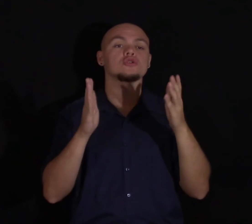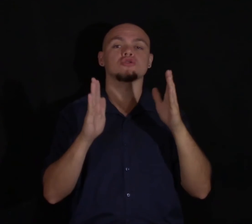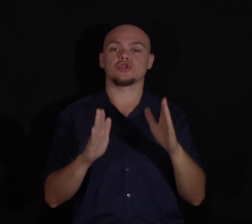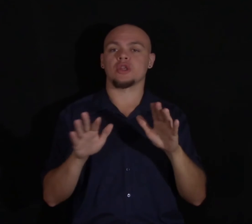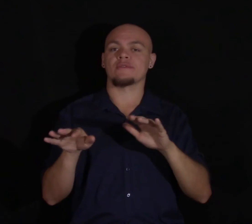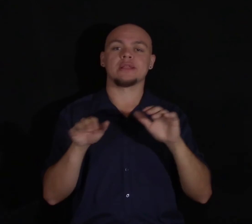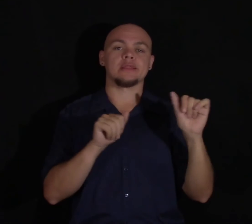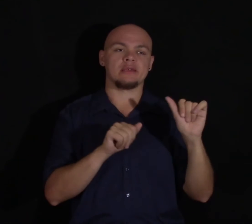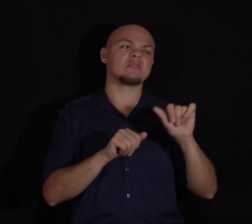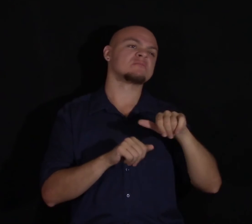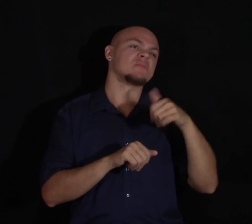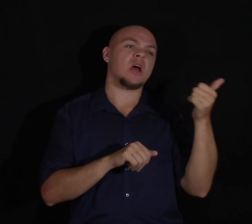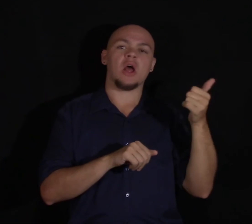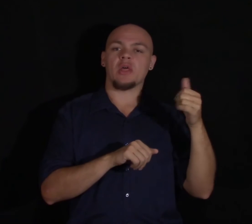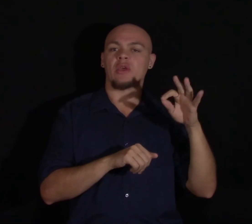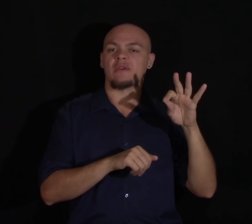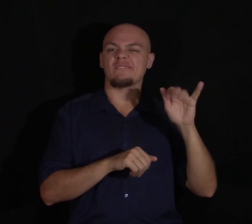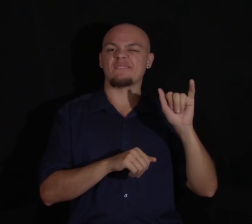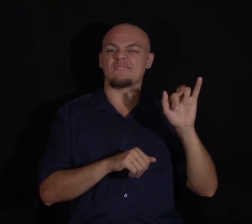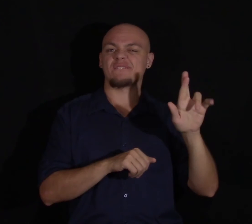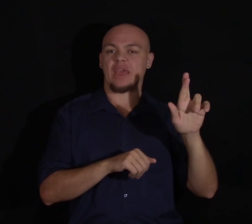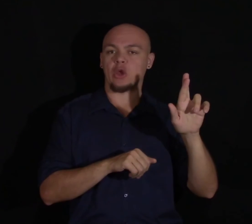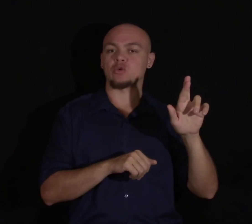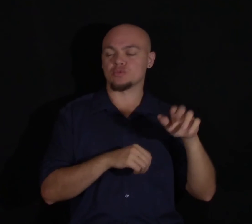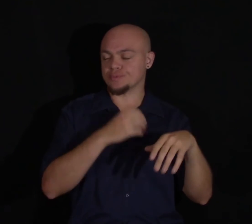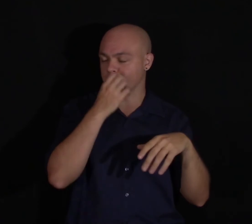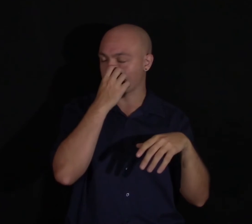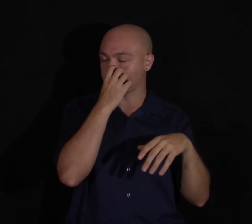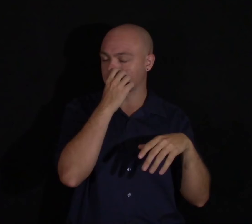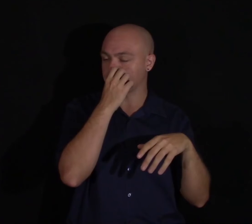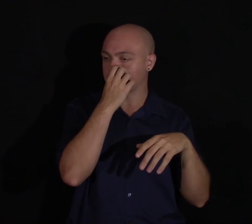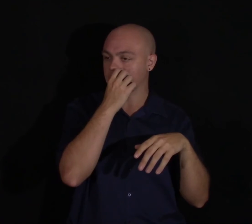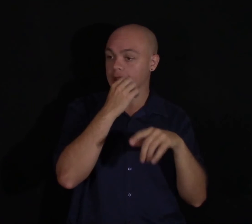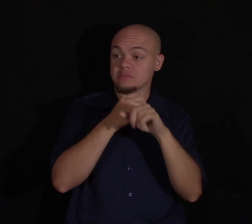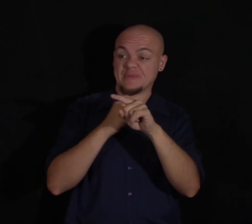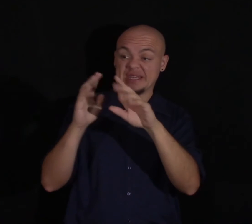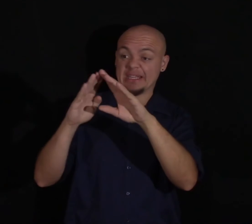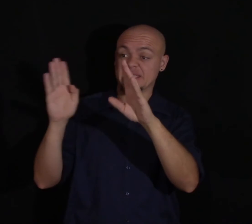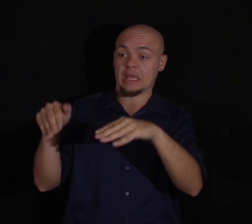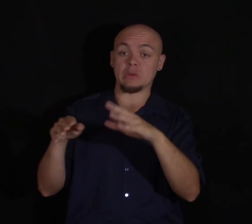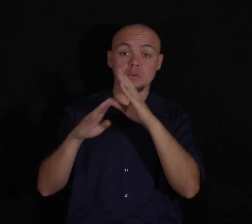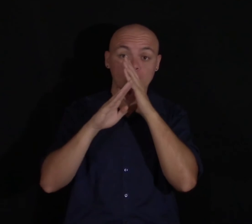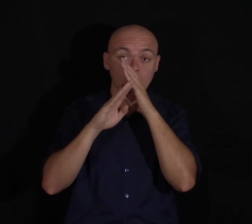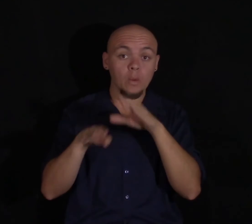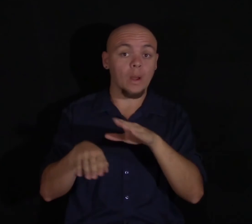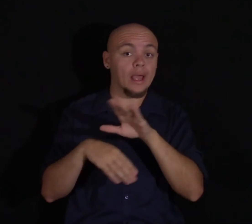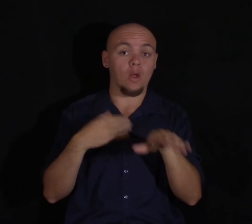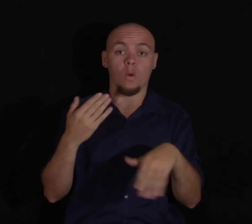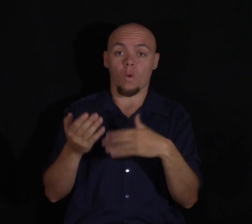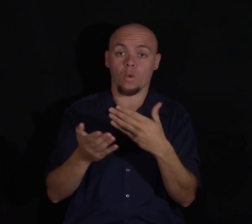fair. All was silent in and around the cottage. It was an excellent